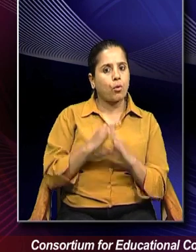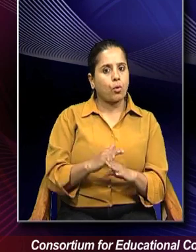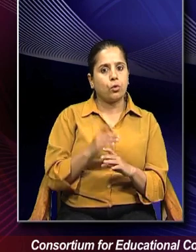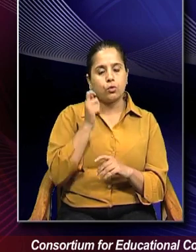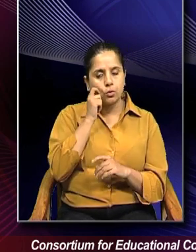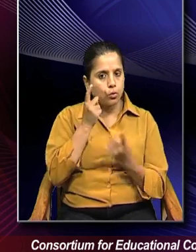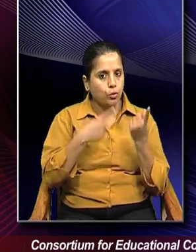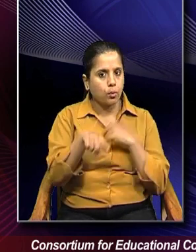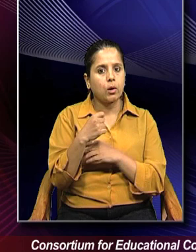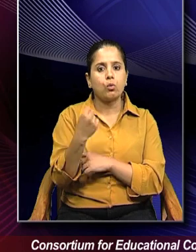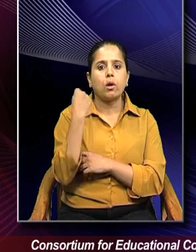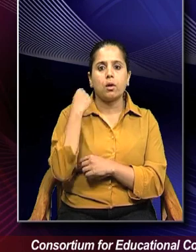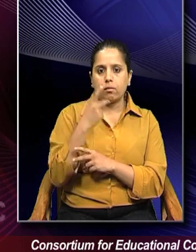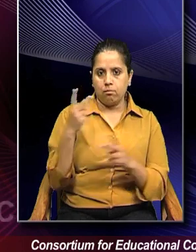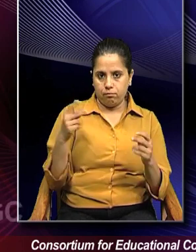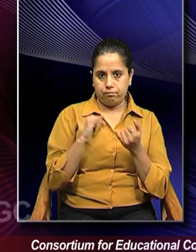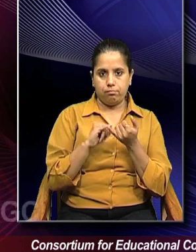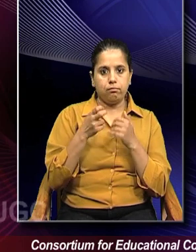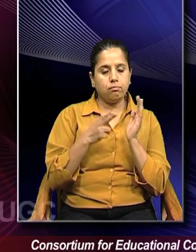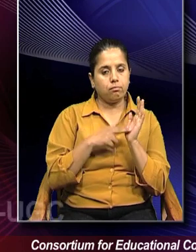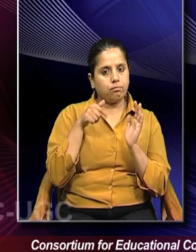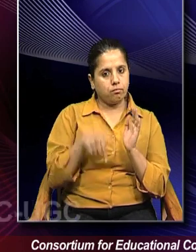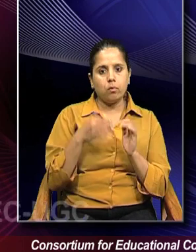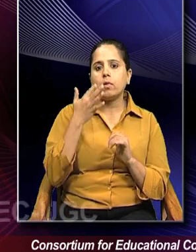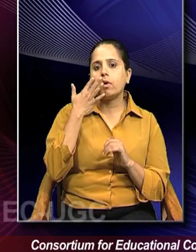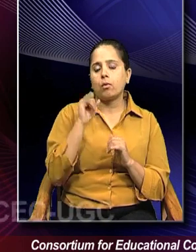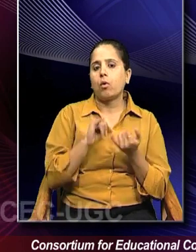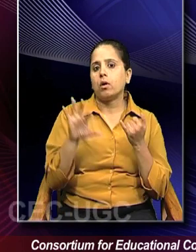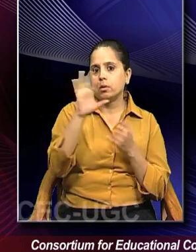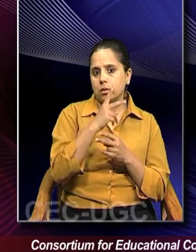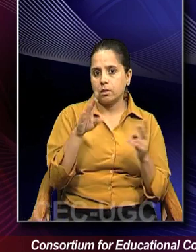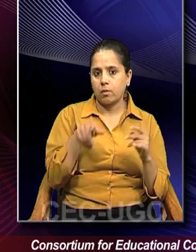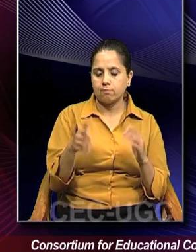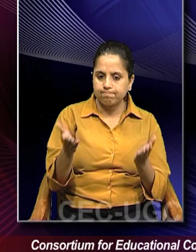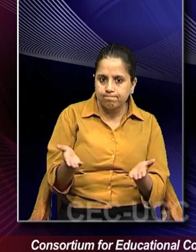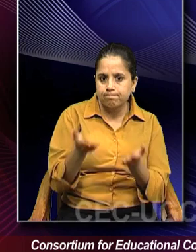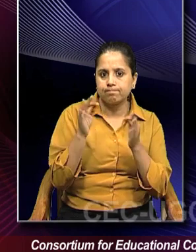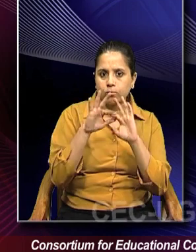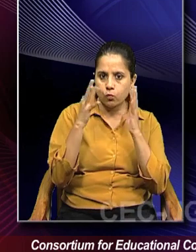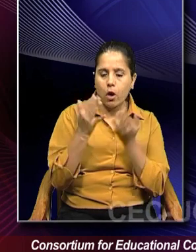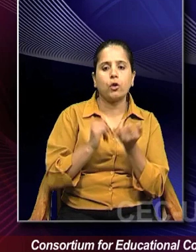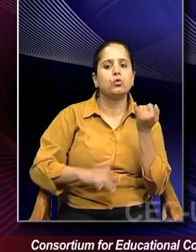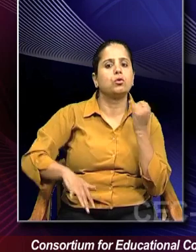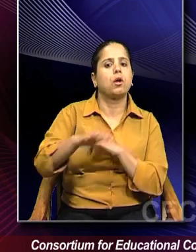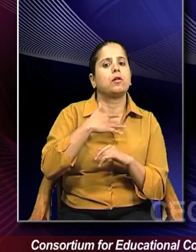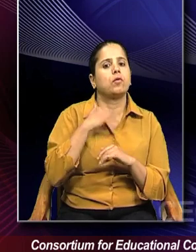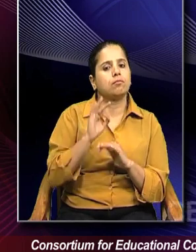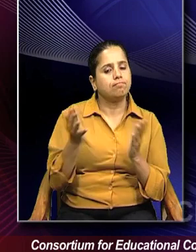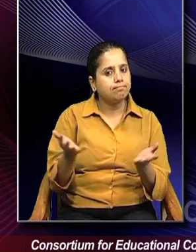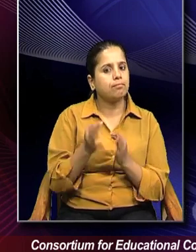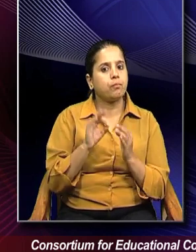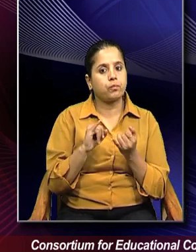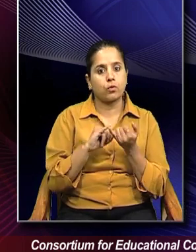human rights. Sovereign states are important in upholding the world society. So,